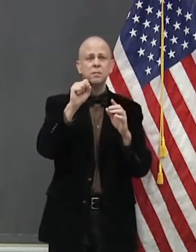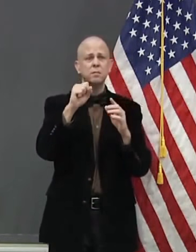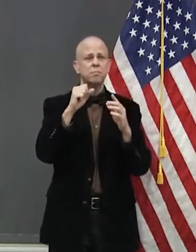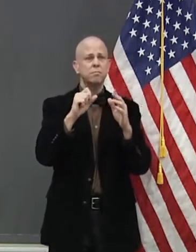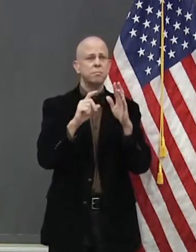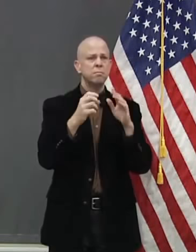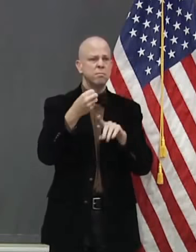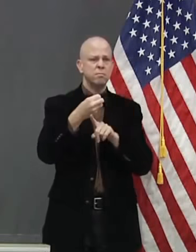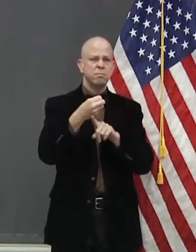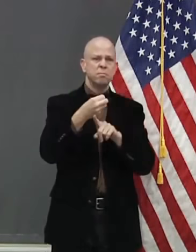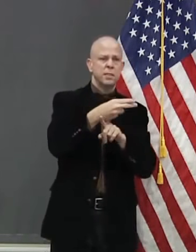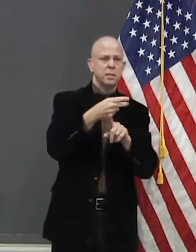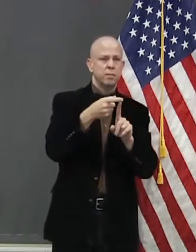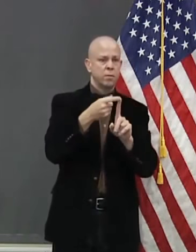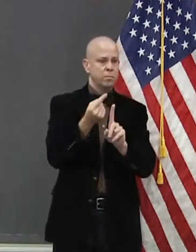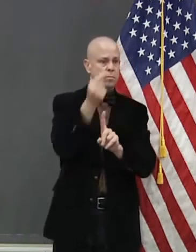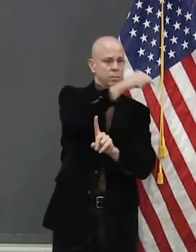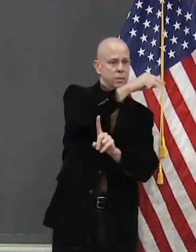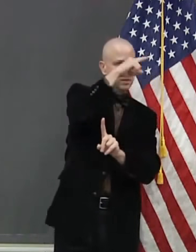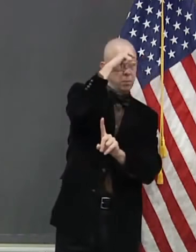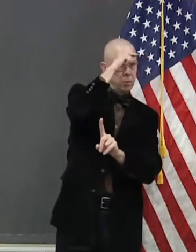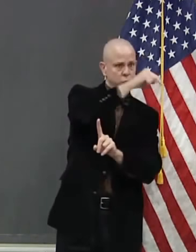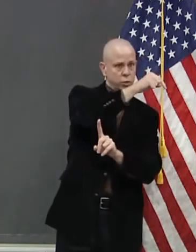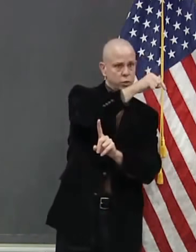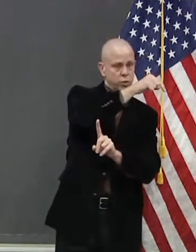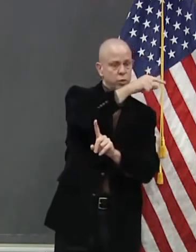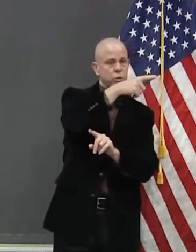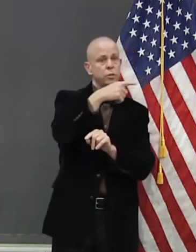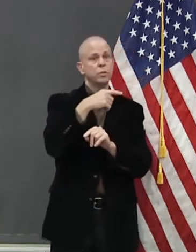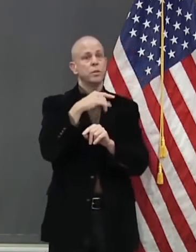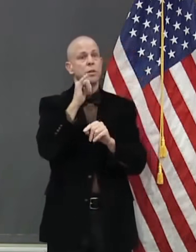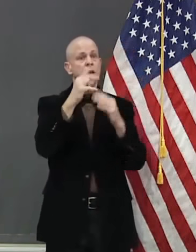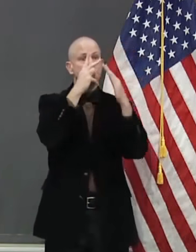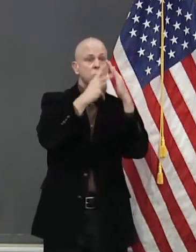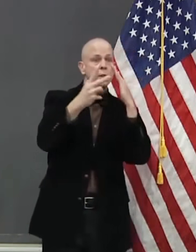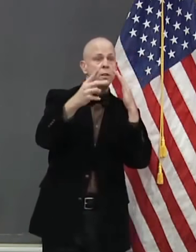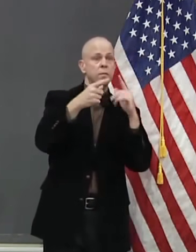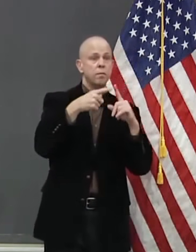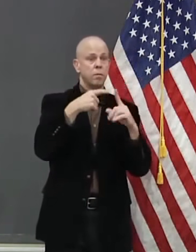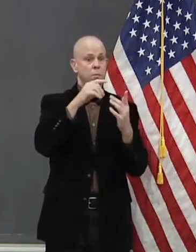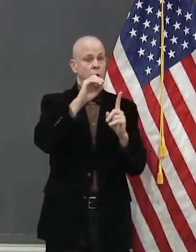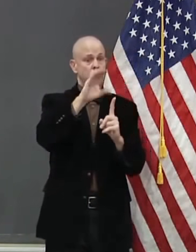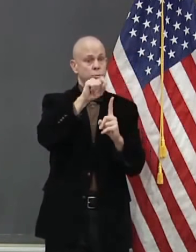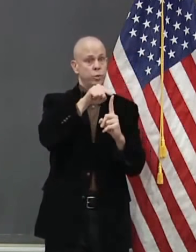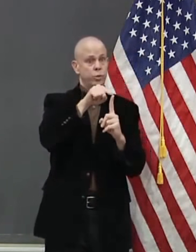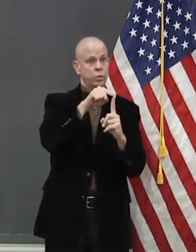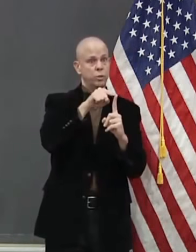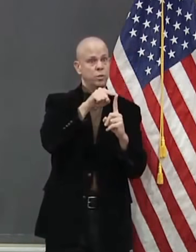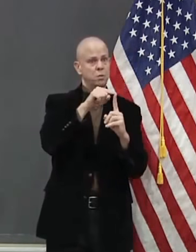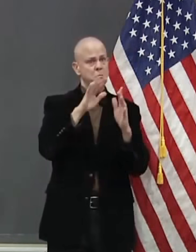and the modeling released in mid-October essentially predicted about where we would be right now.